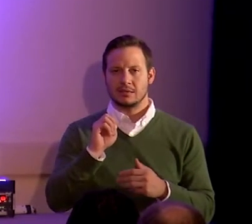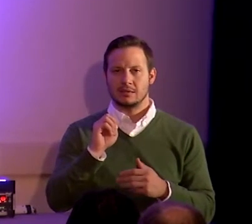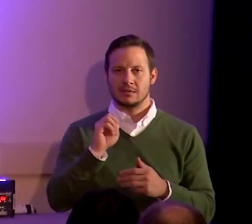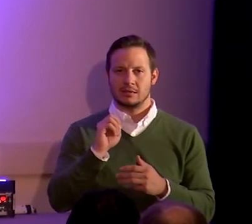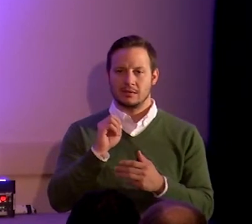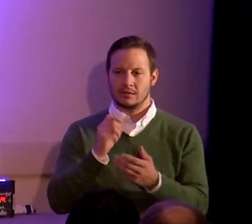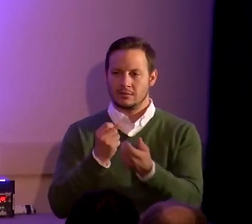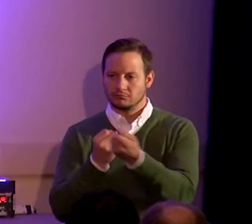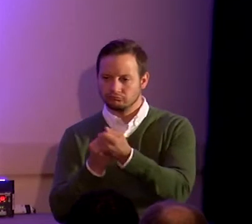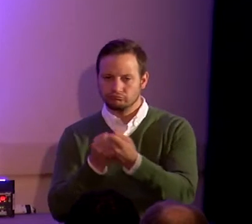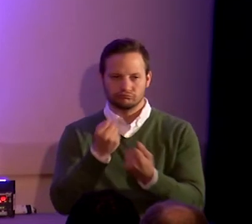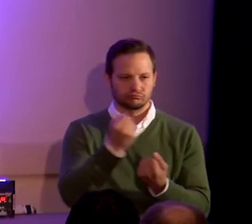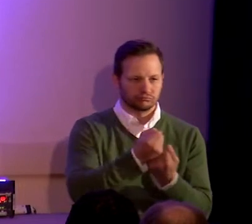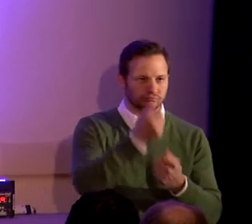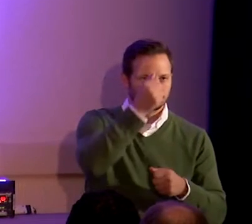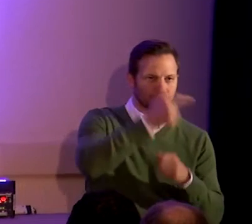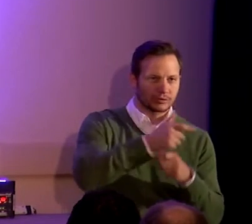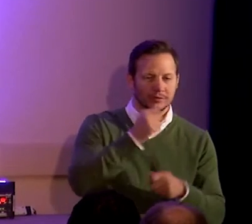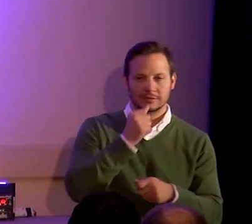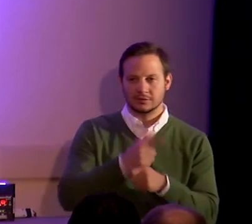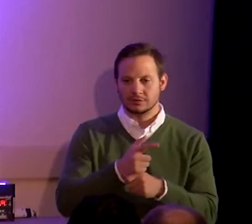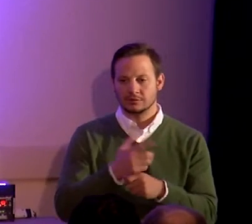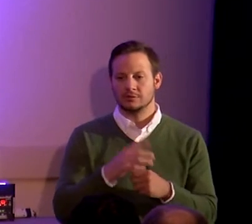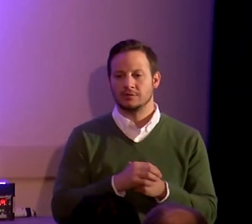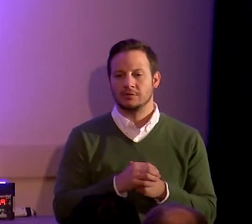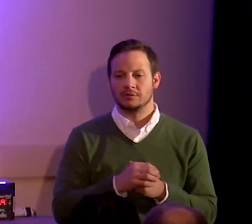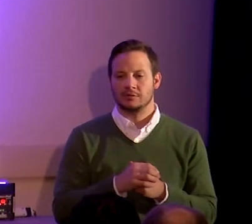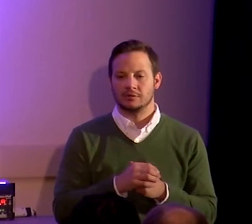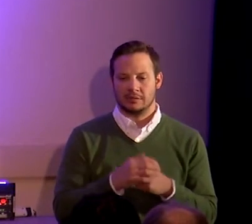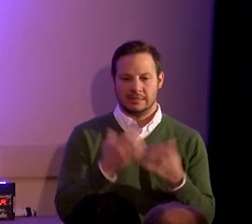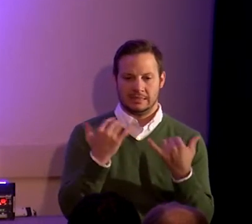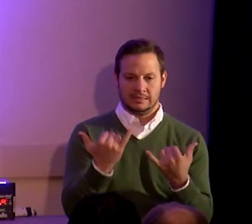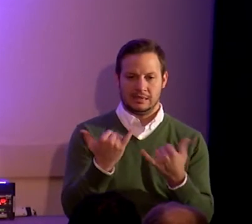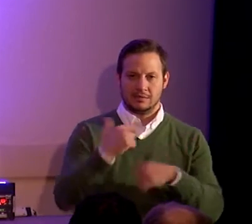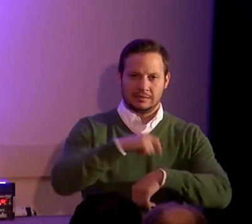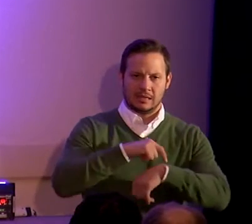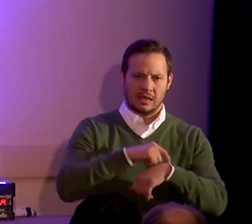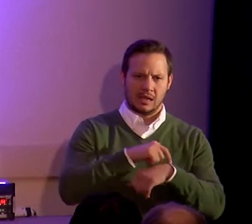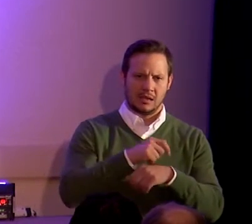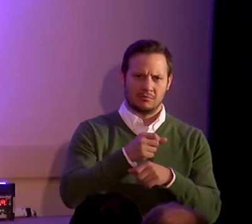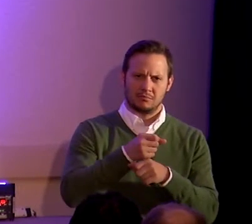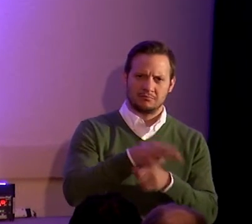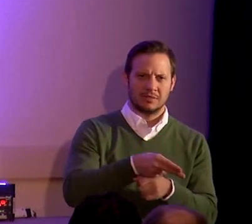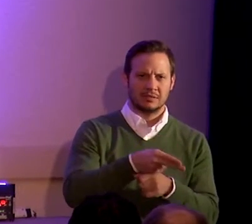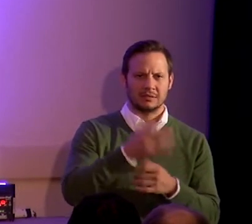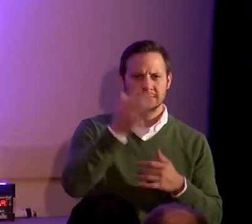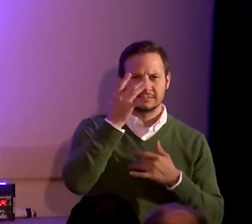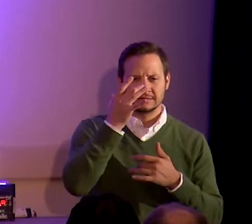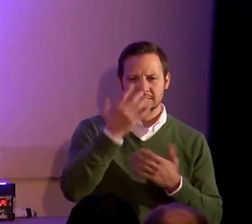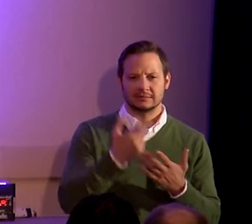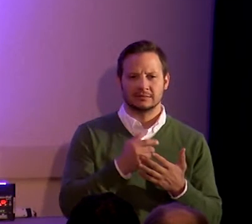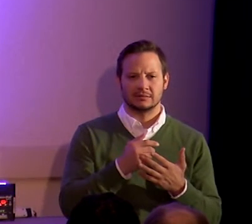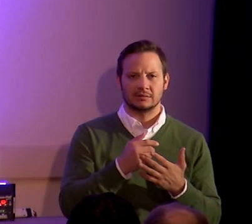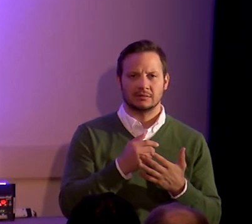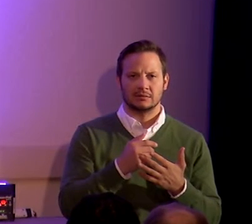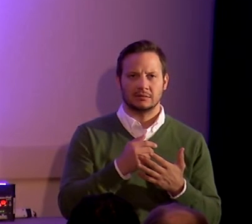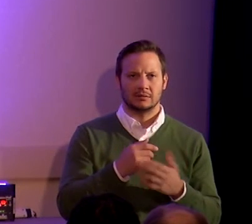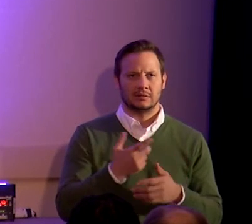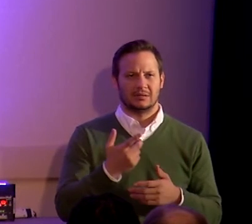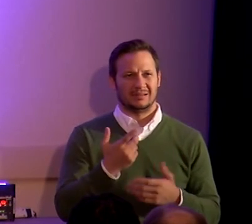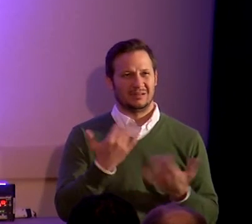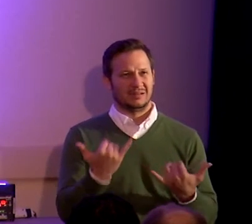keeper and in the keeper of our own lives. The time is now to conquer disease. Right? It is unconscionable